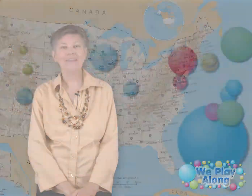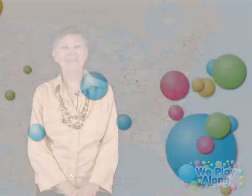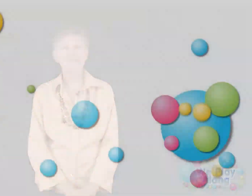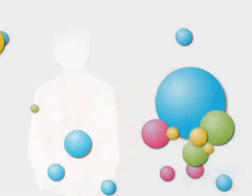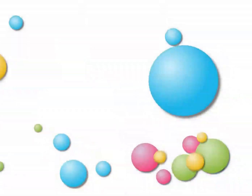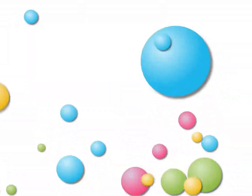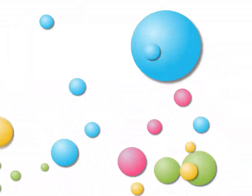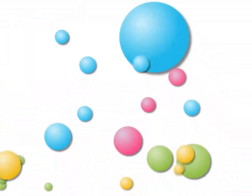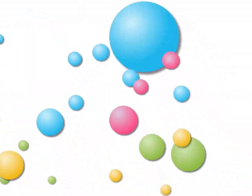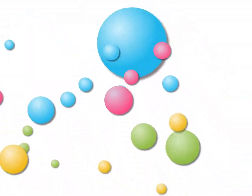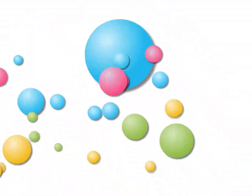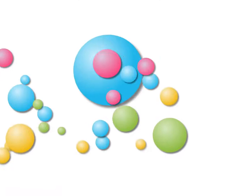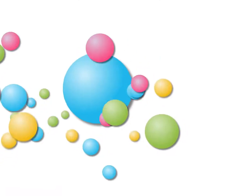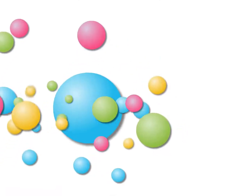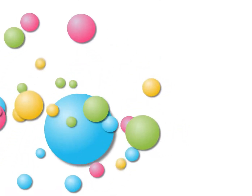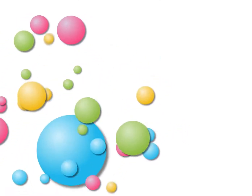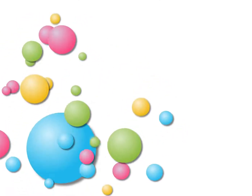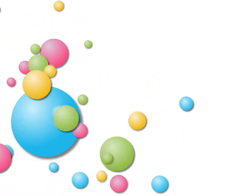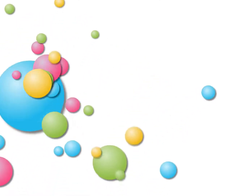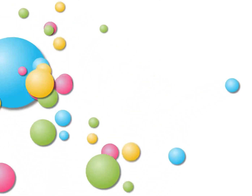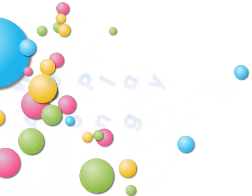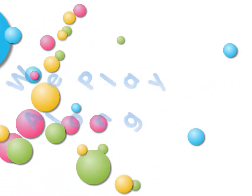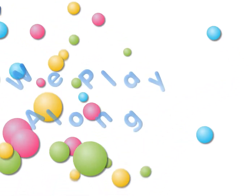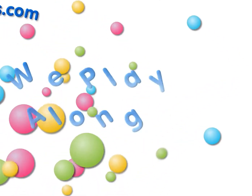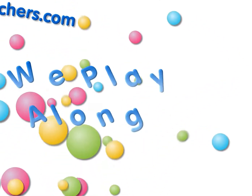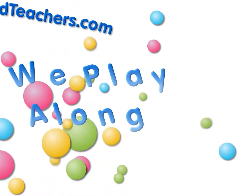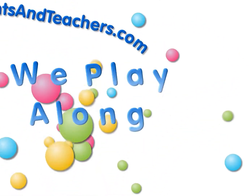play along, you wanna play along. We